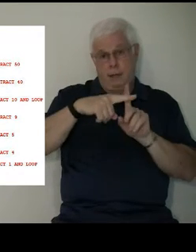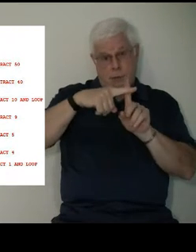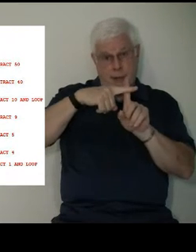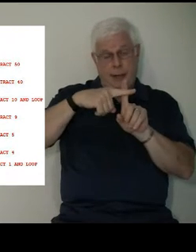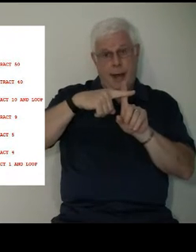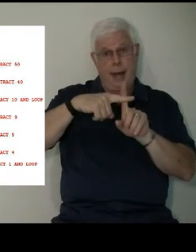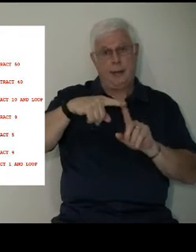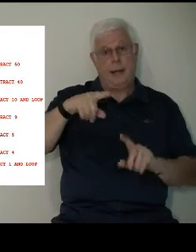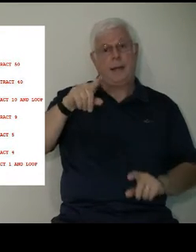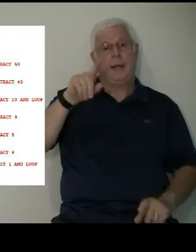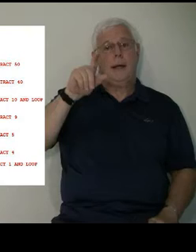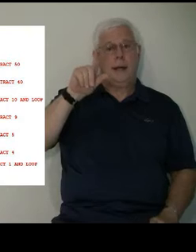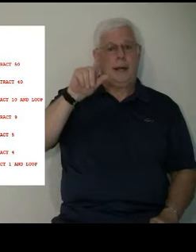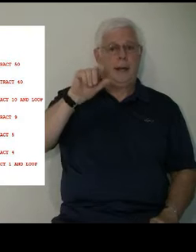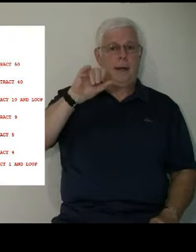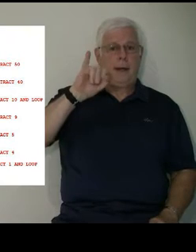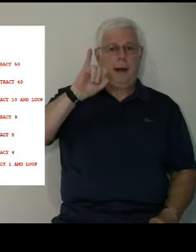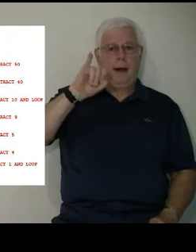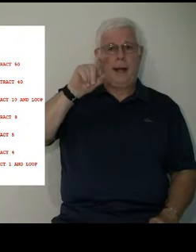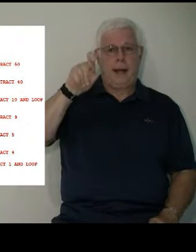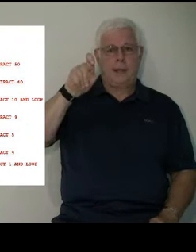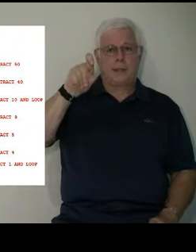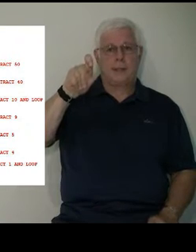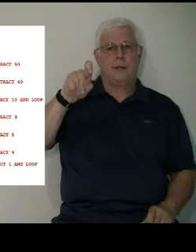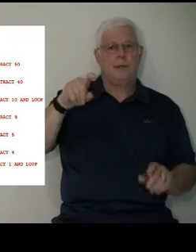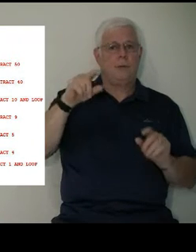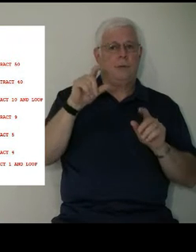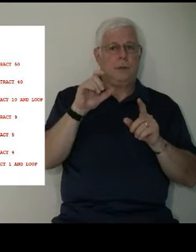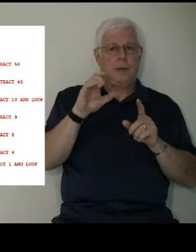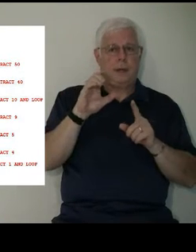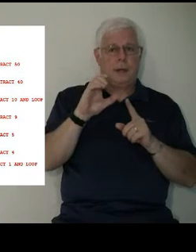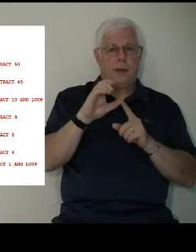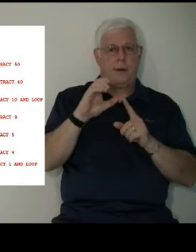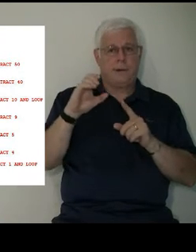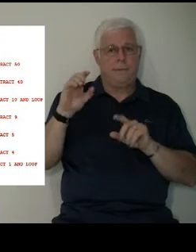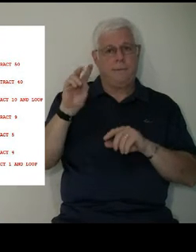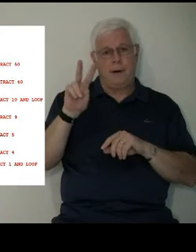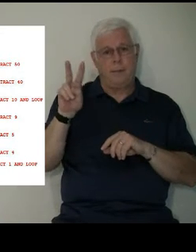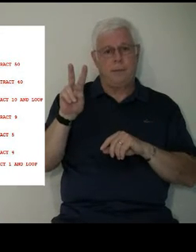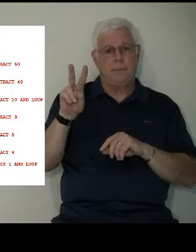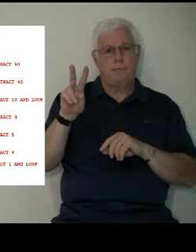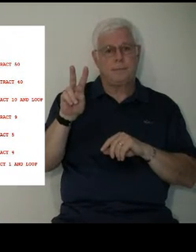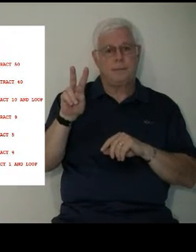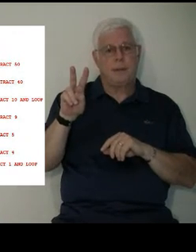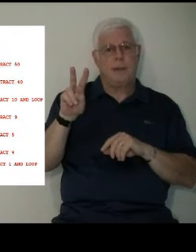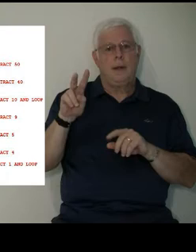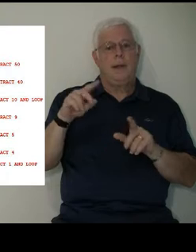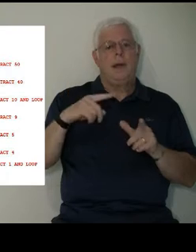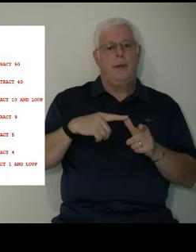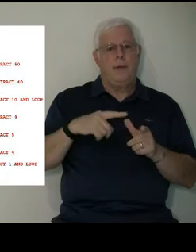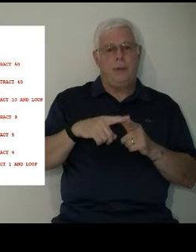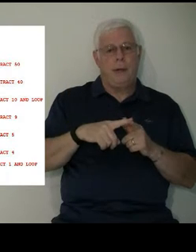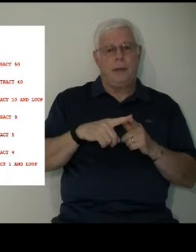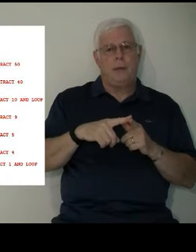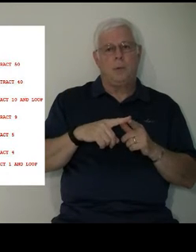we're going to concatenate a ix to the character variable. And then we're